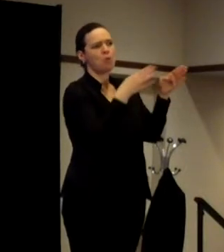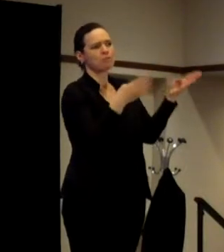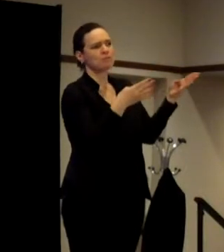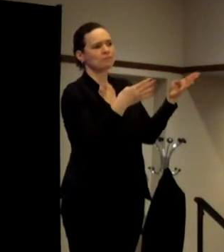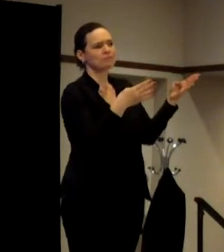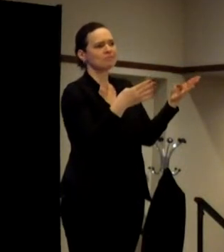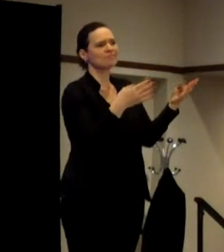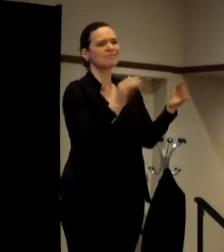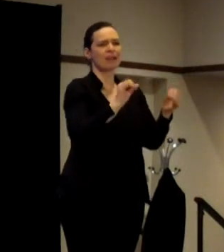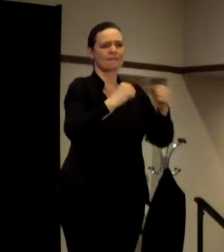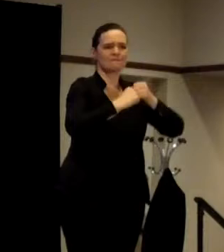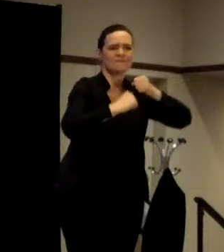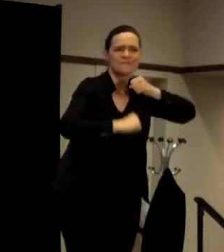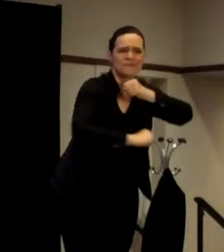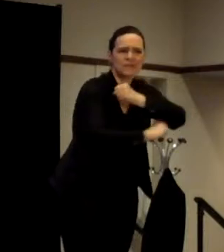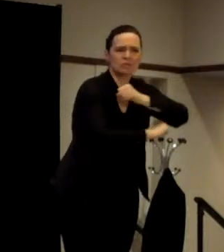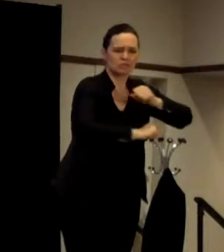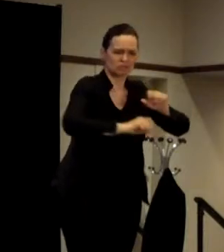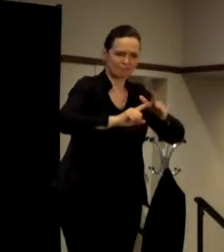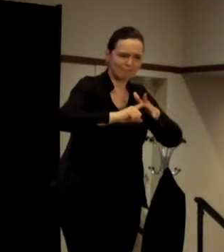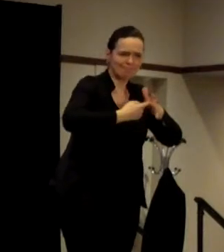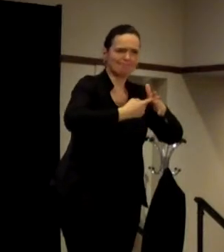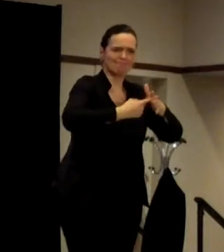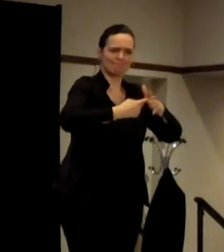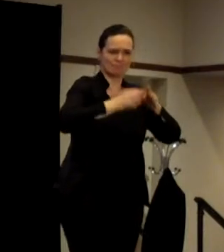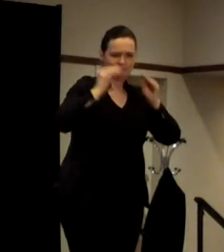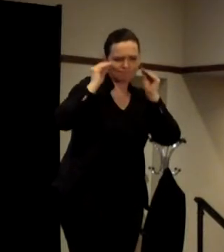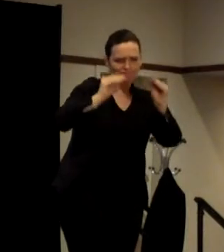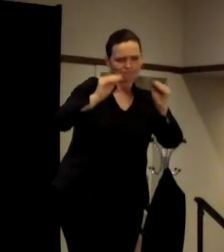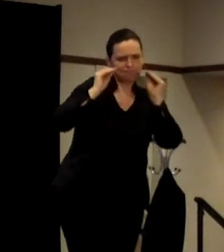help support struggling industries like hospitality, tourism,